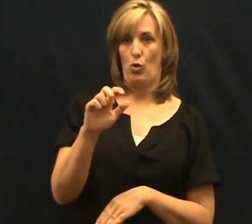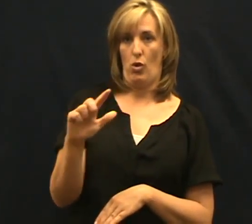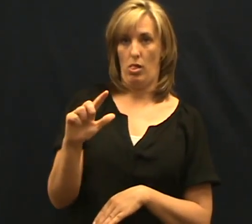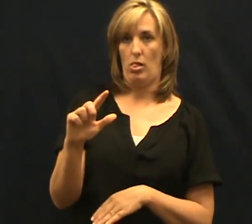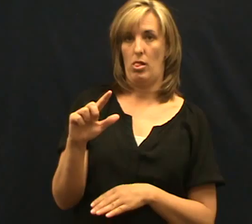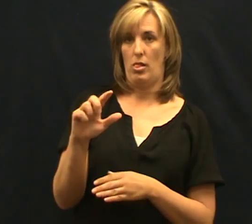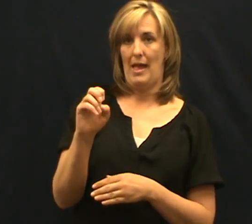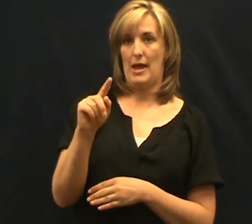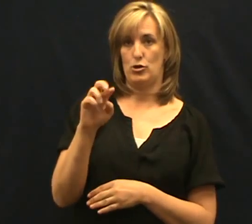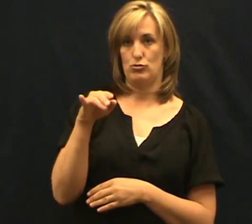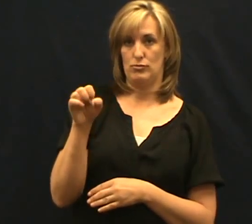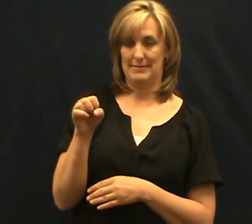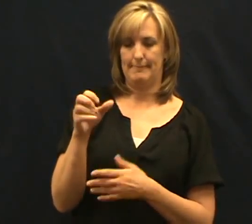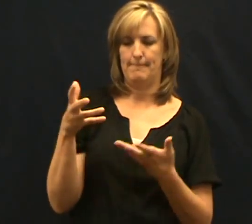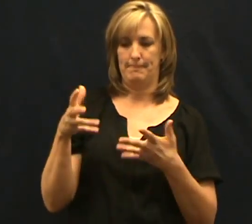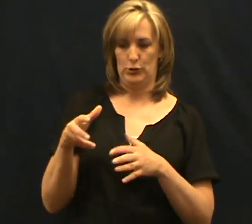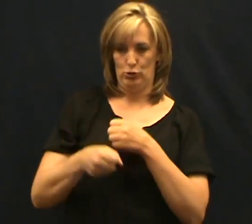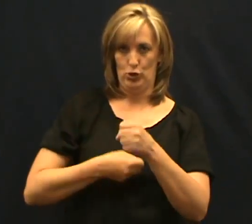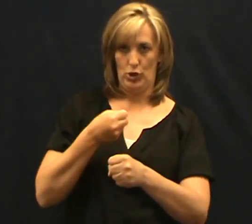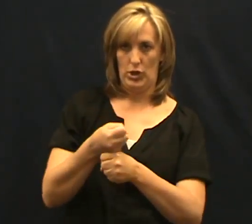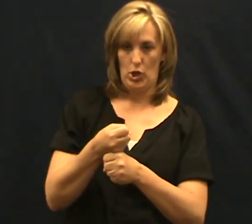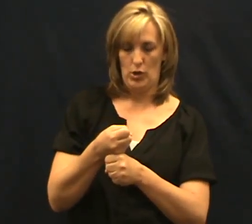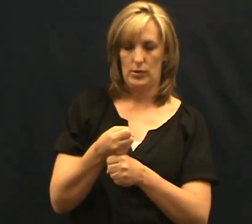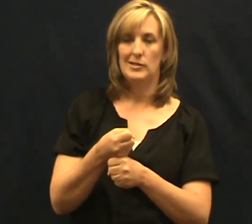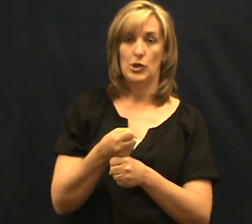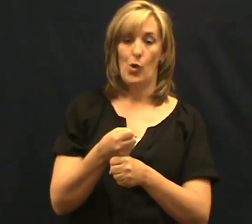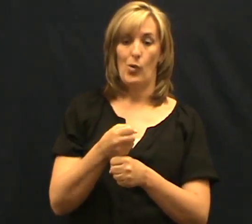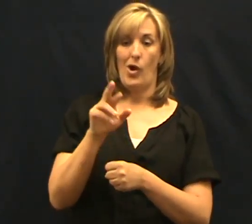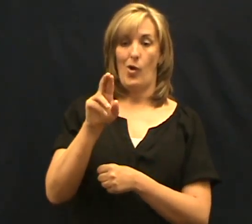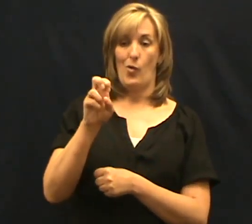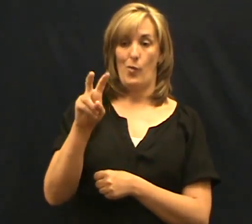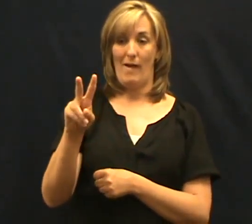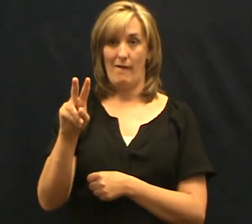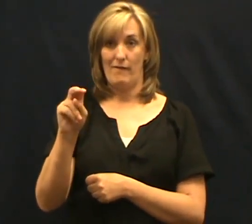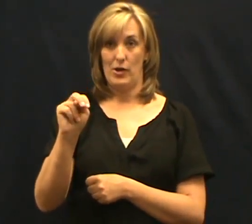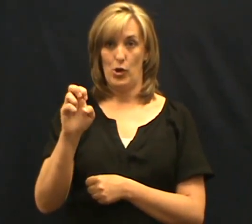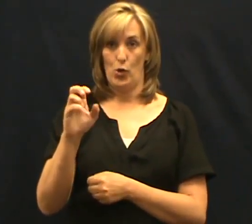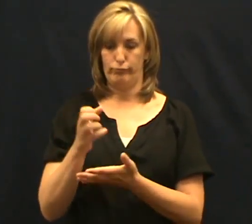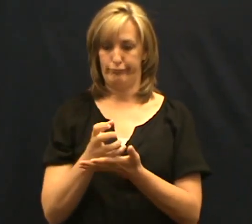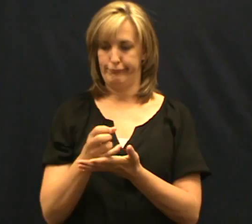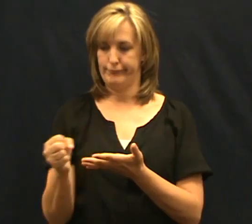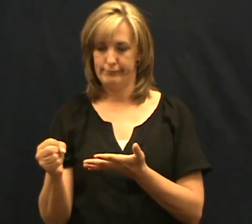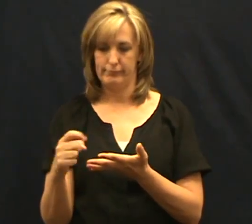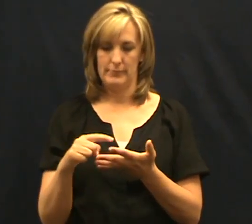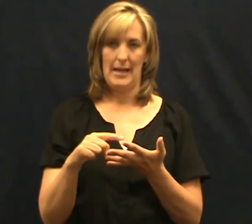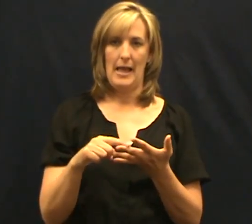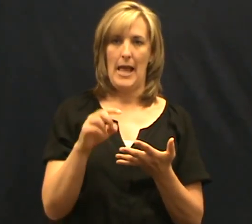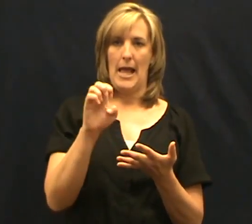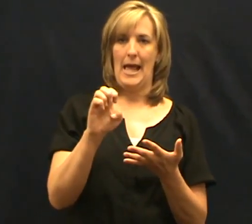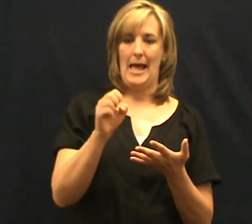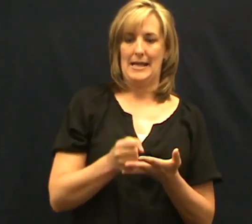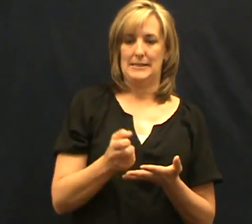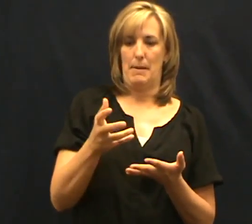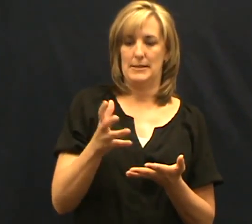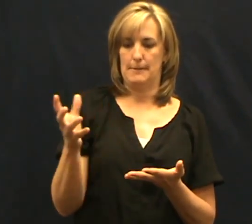all of our revenue and expenses. And so how do you increase a revenue? You credit it. So how do you decrease a revenue?